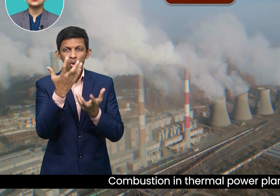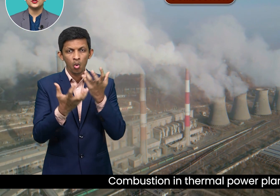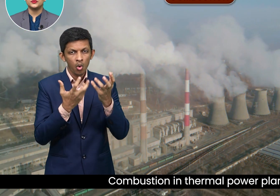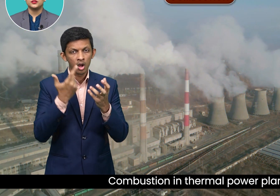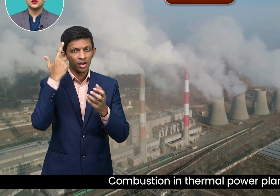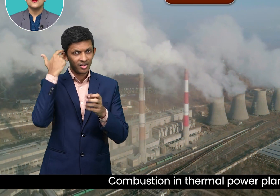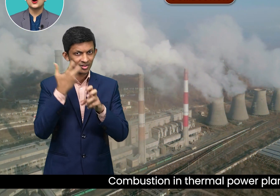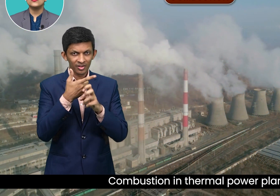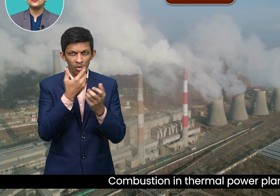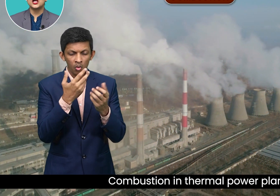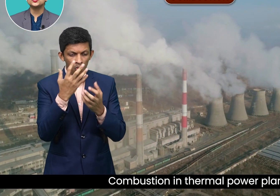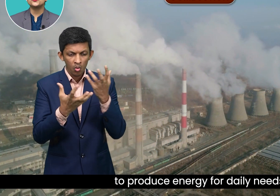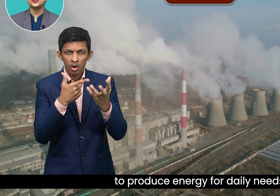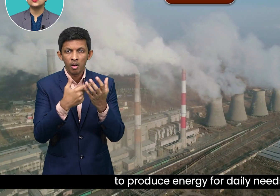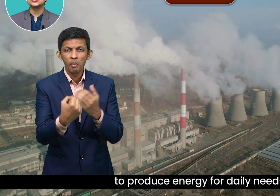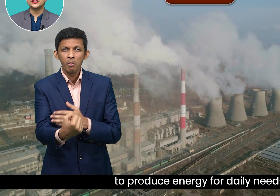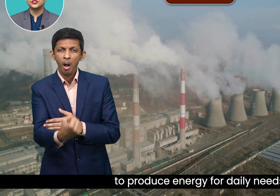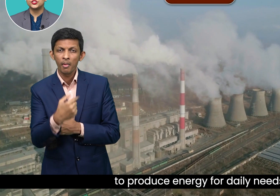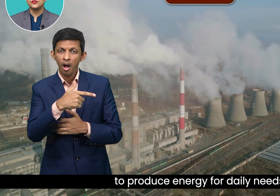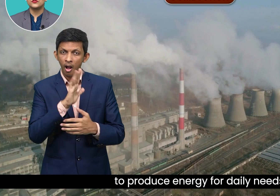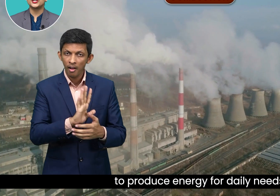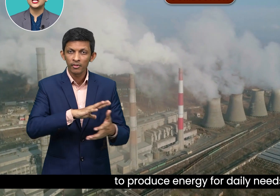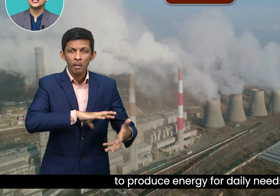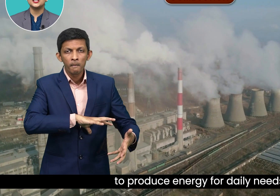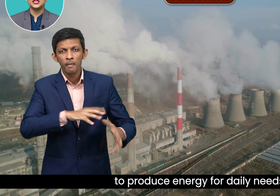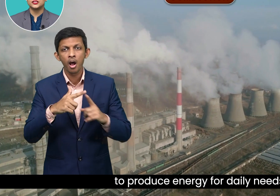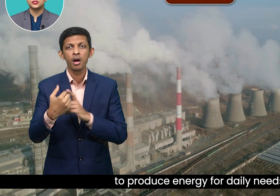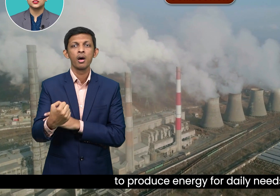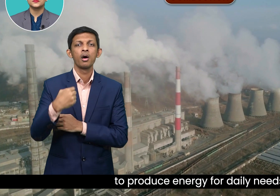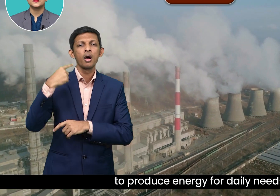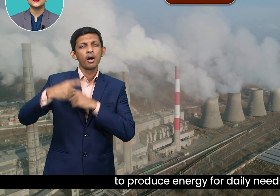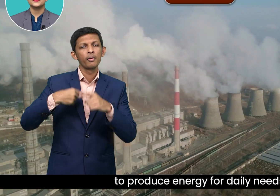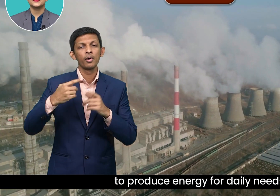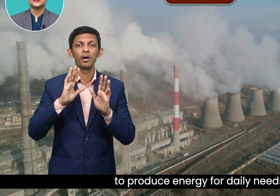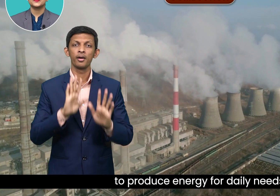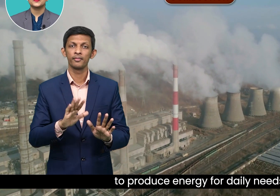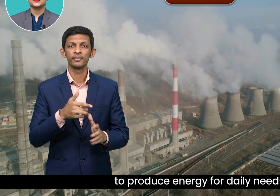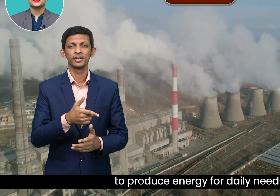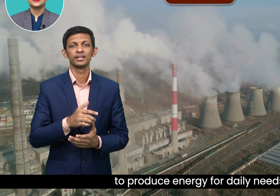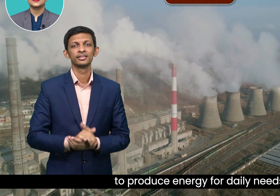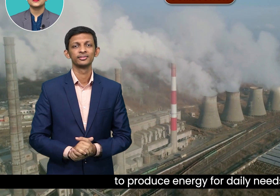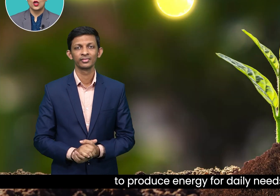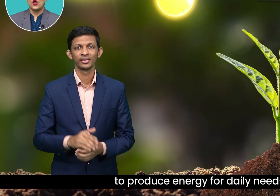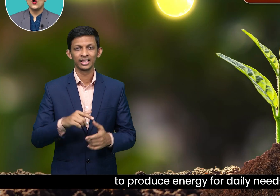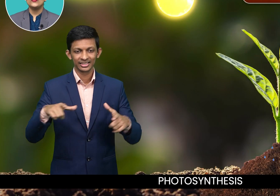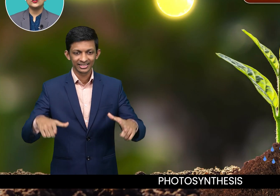combustion in thermal power plants to produce energy for daily needs.